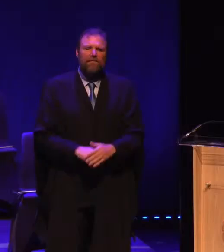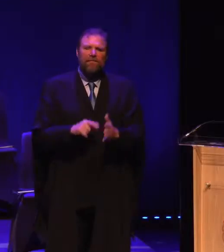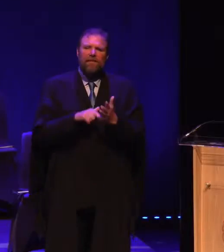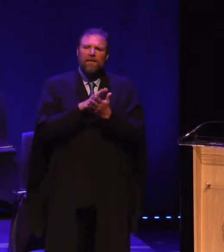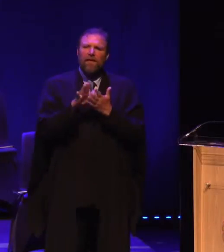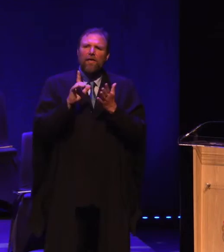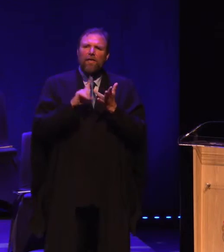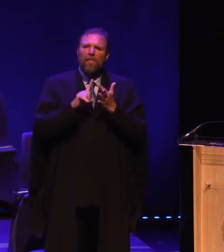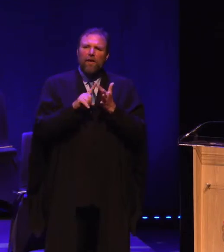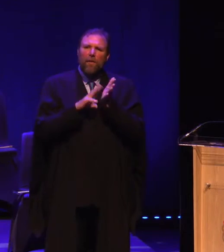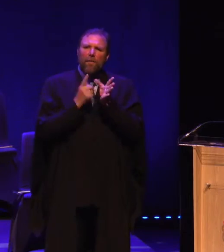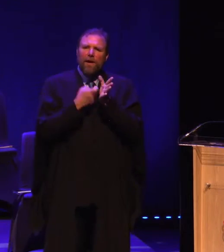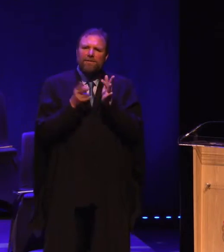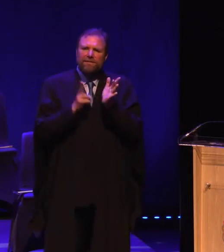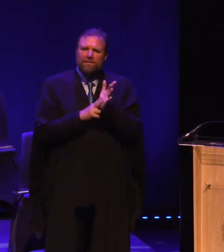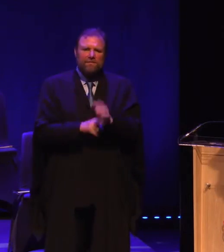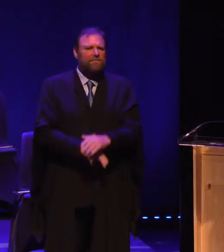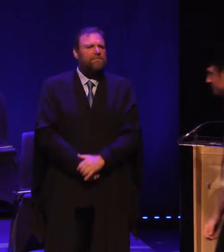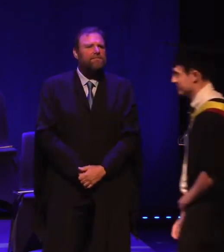Theo Martineau.